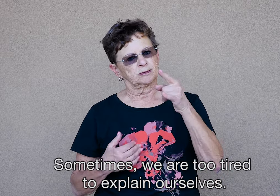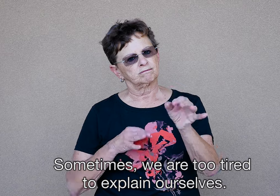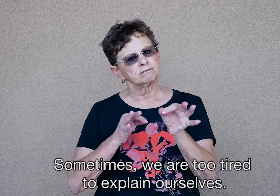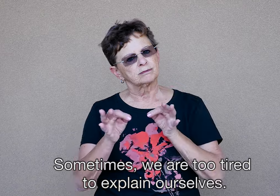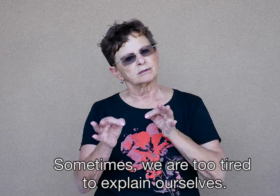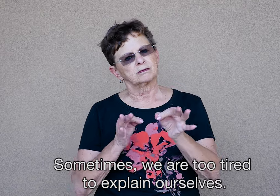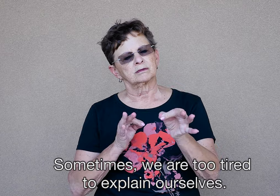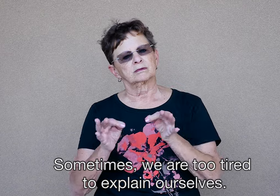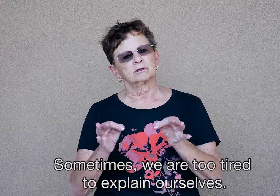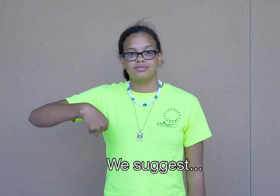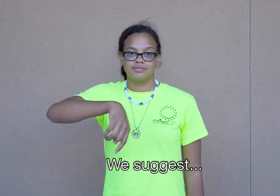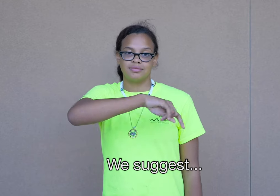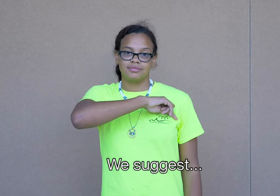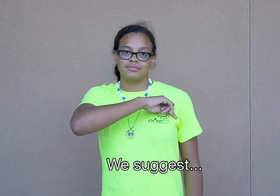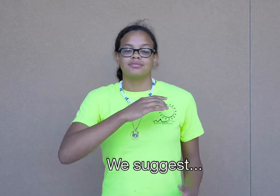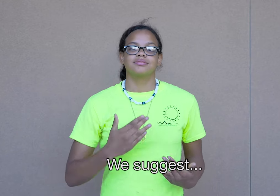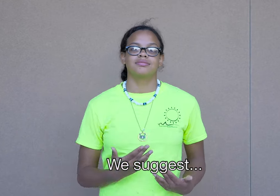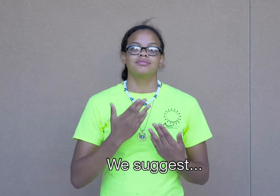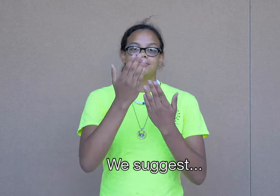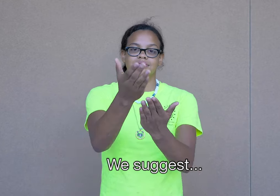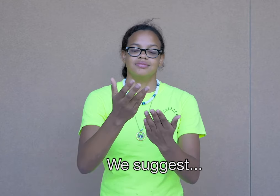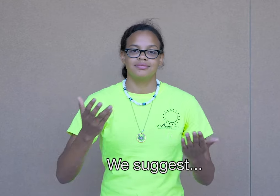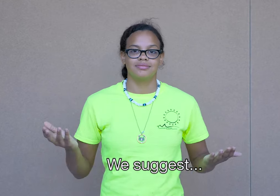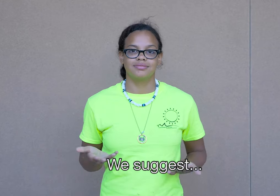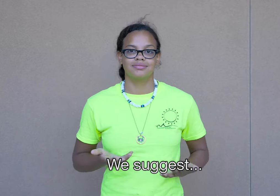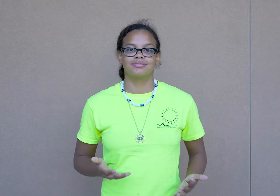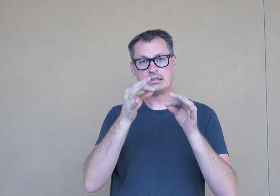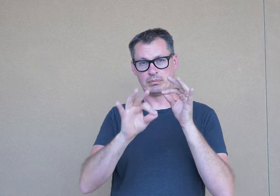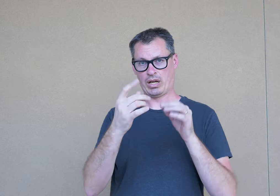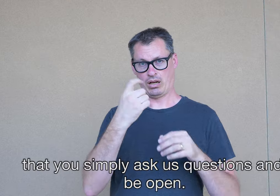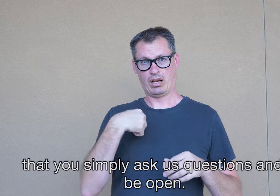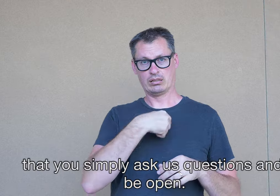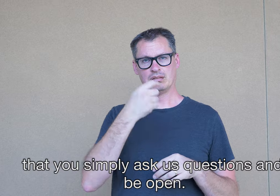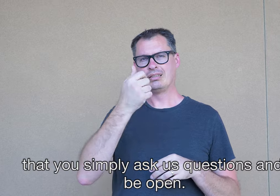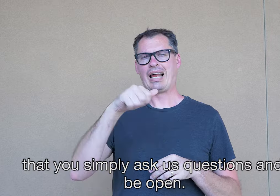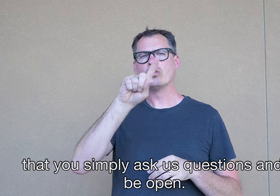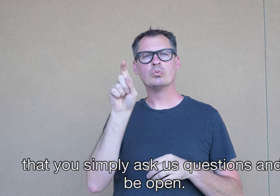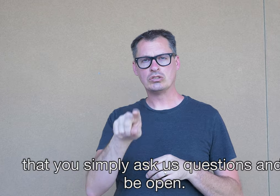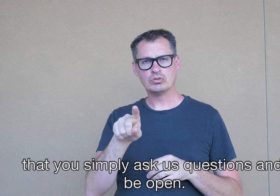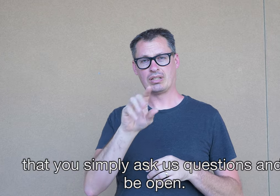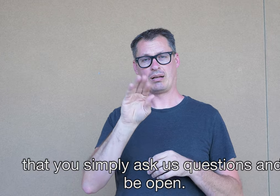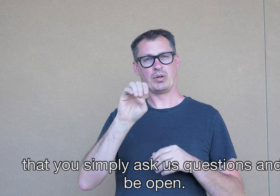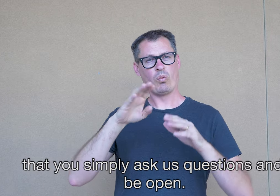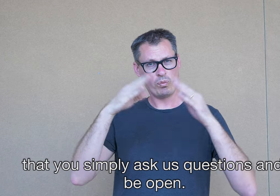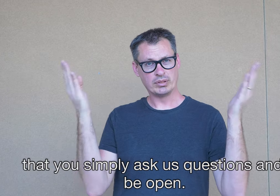explain ourselves. We suggest that you simply ask us questions and be open.